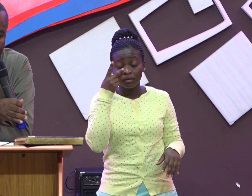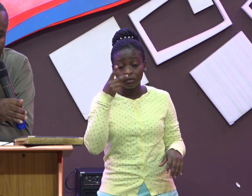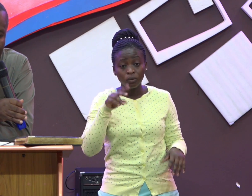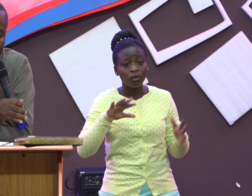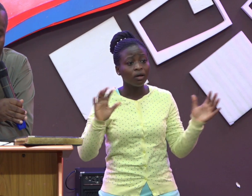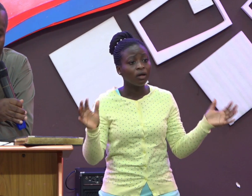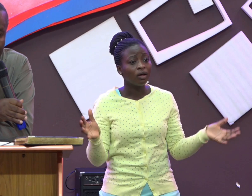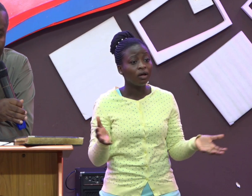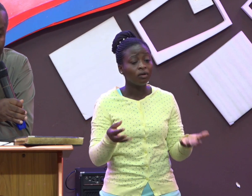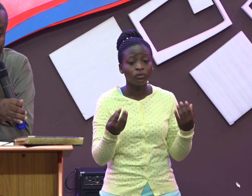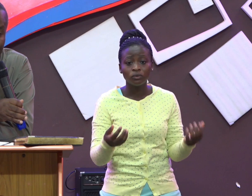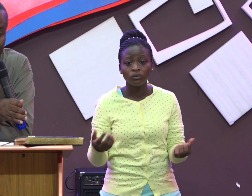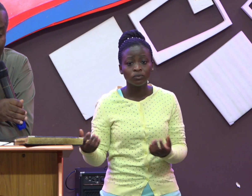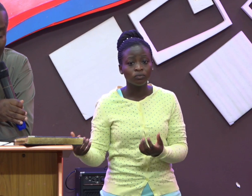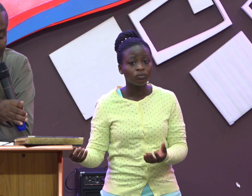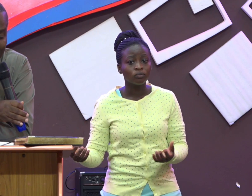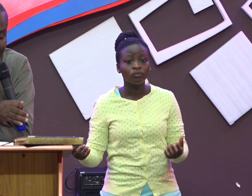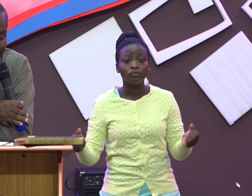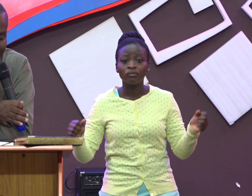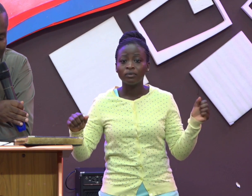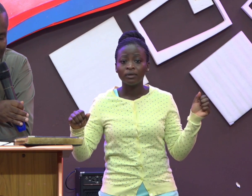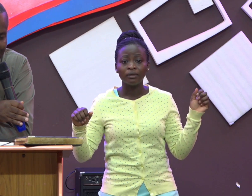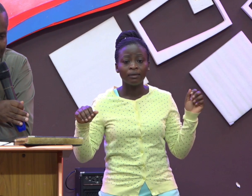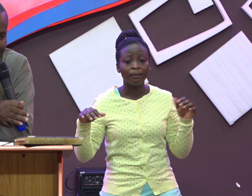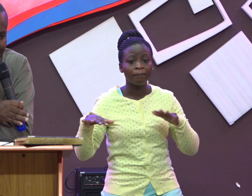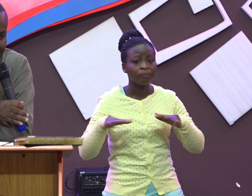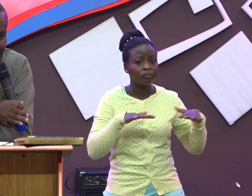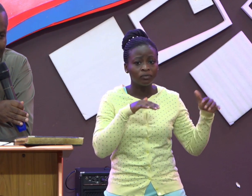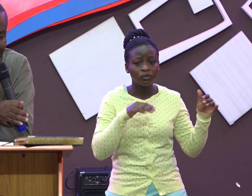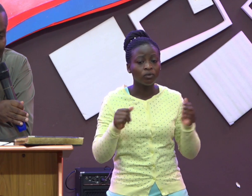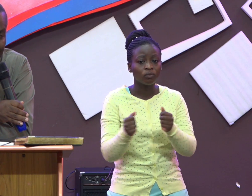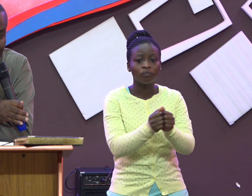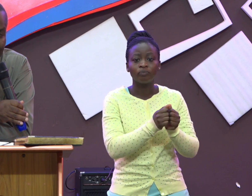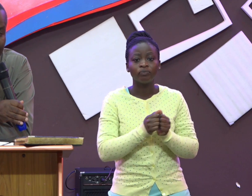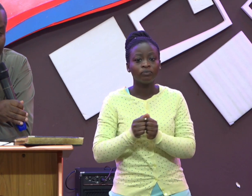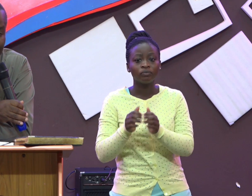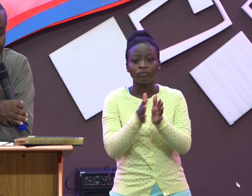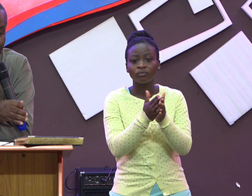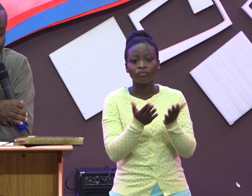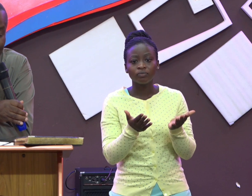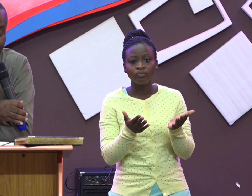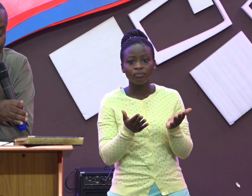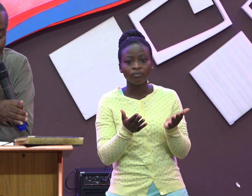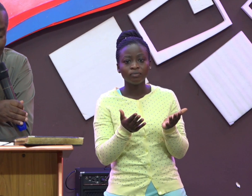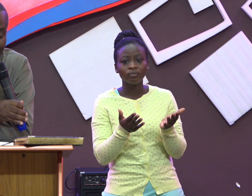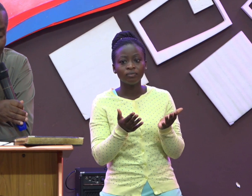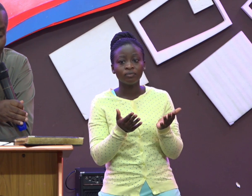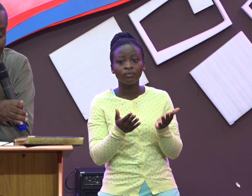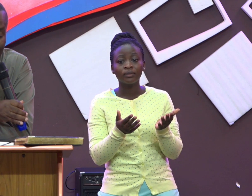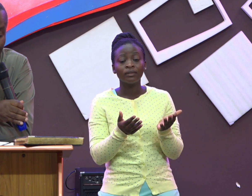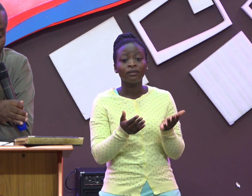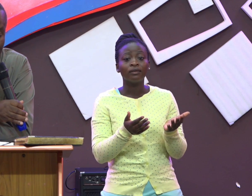students suffer with books. Naddala yunebunga asembedde. More so when they're doing the final exams. Omwana n'agamba tulo nti tulo